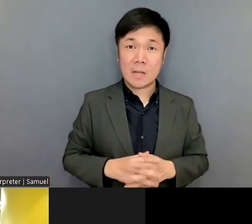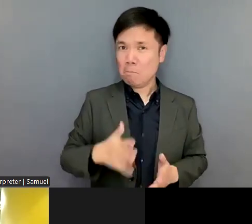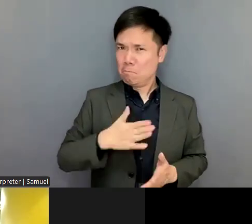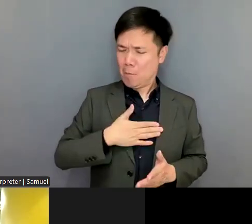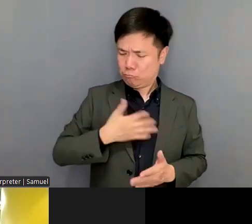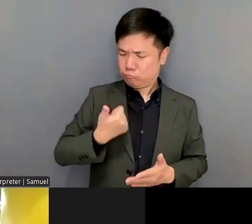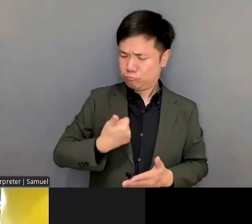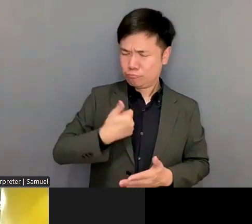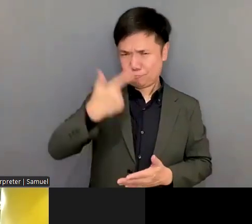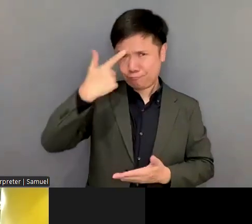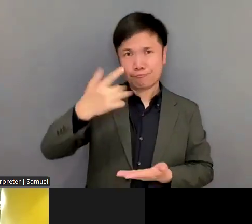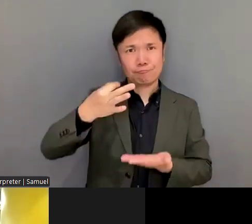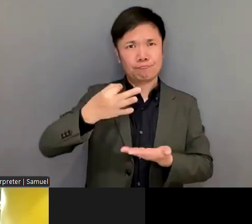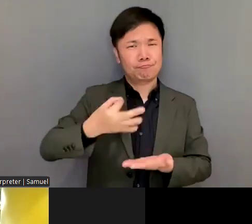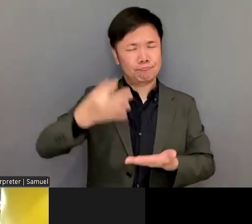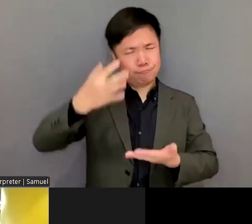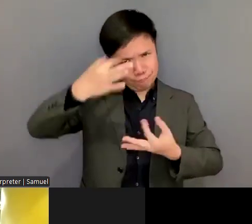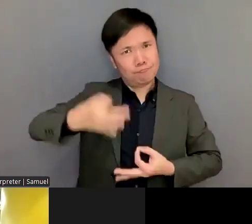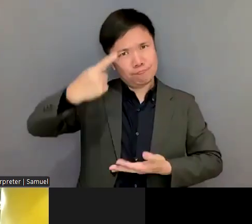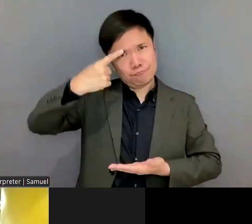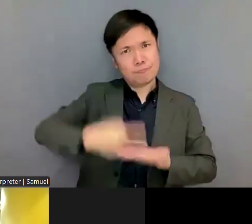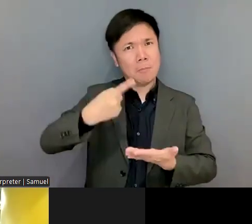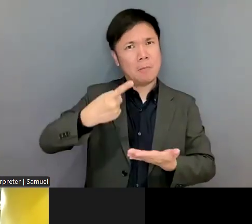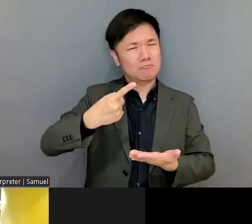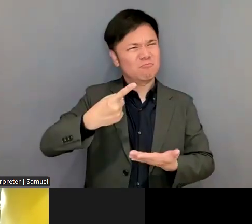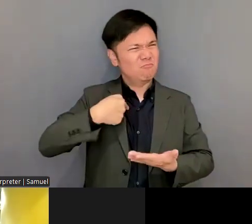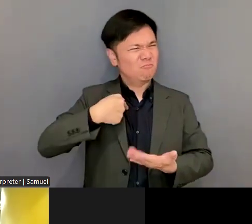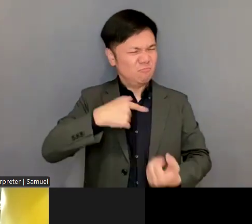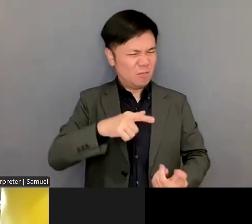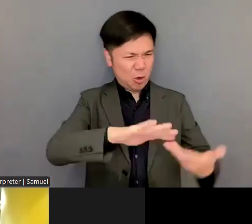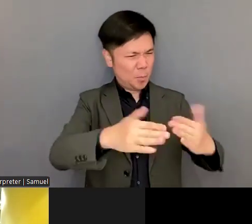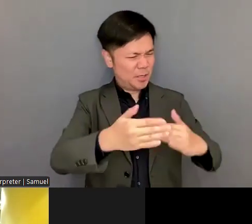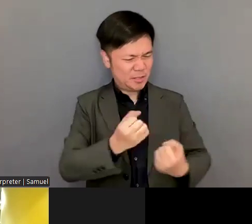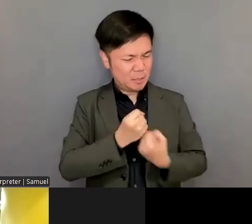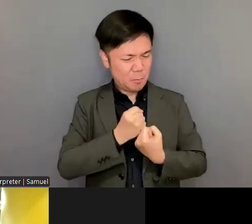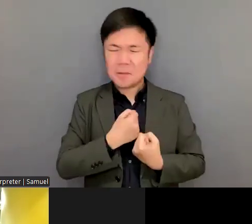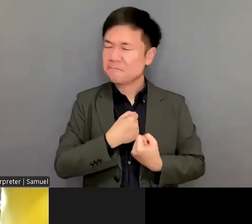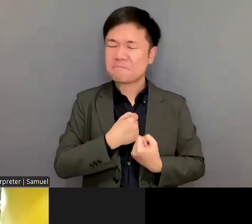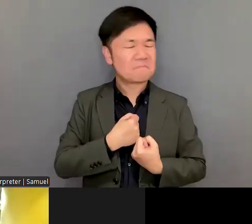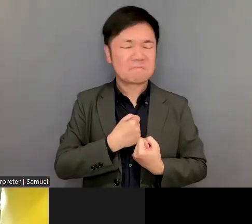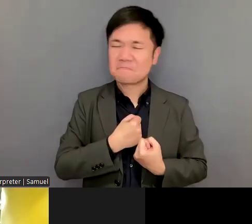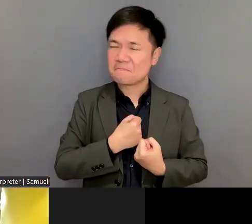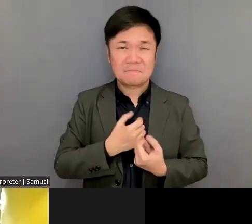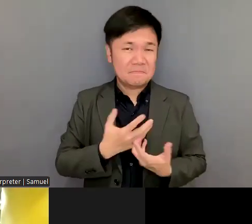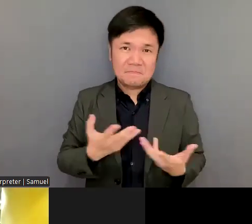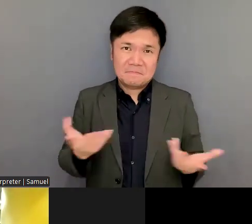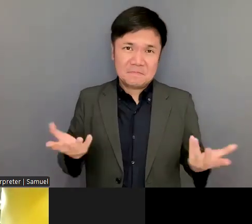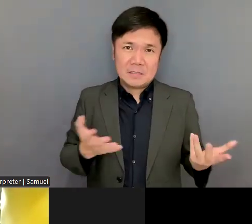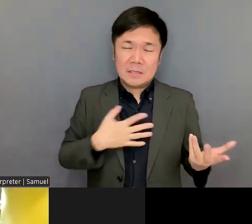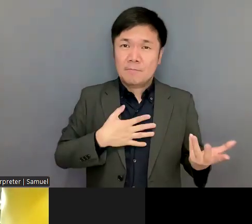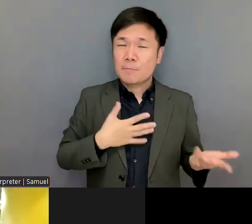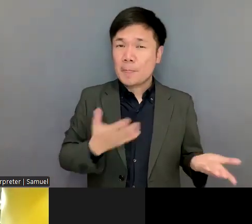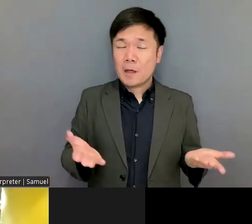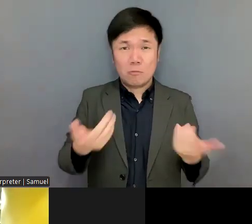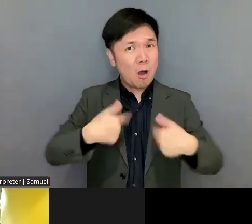our communities. Independientemente de que los espacios no Independently sean of the fact accesibles, that me the parece que spaces are tenemos un not accessible, desafío en I cuanto a think estos that